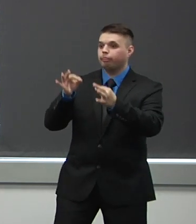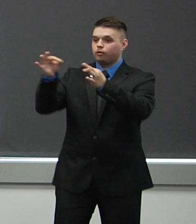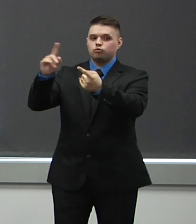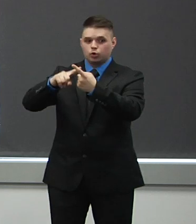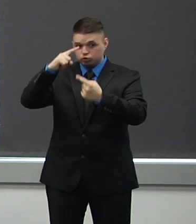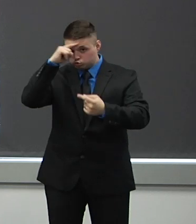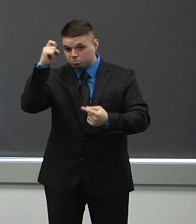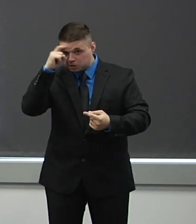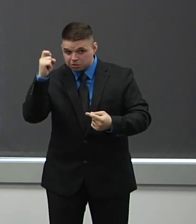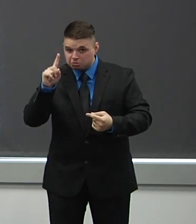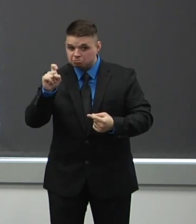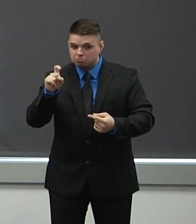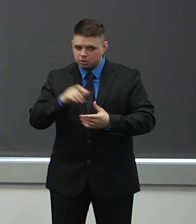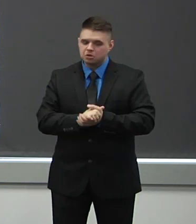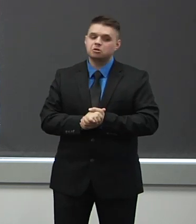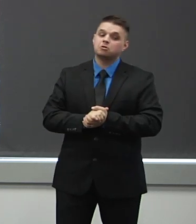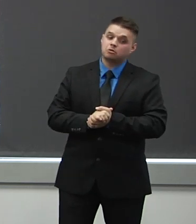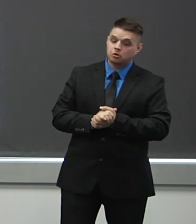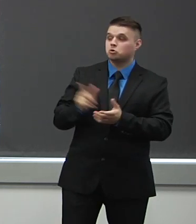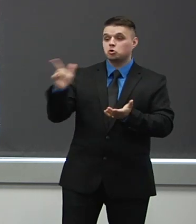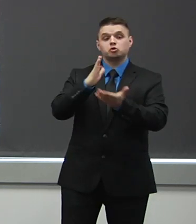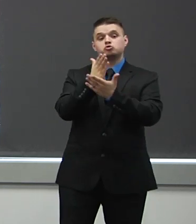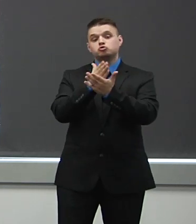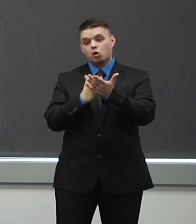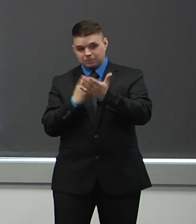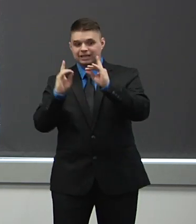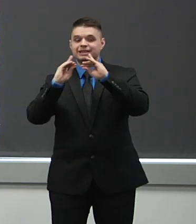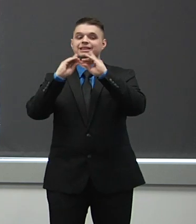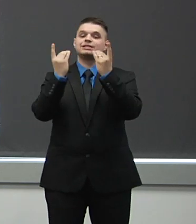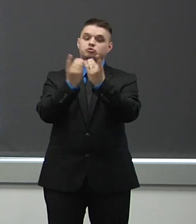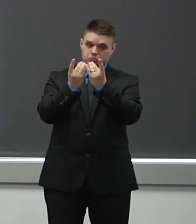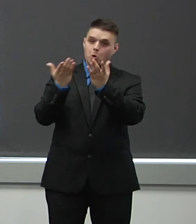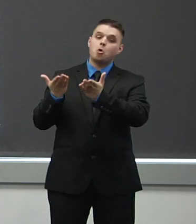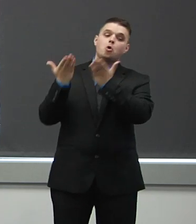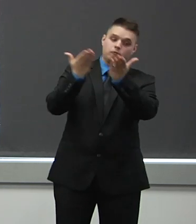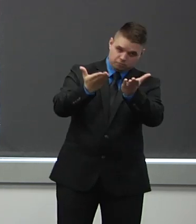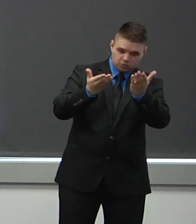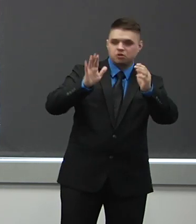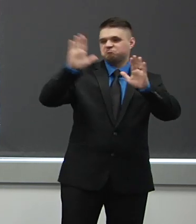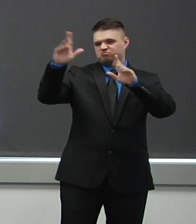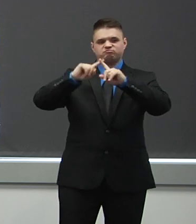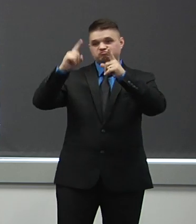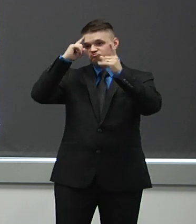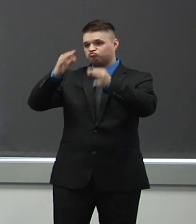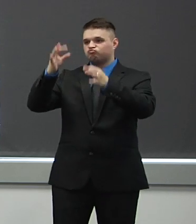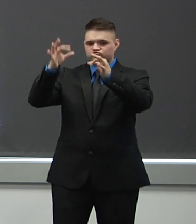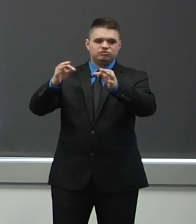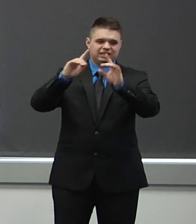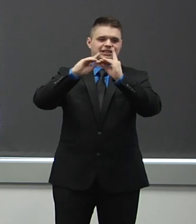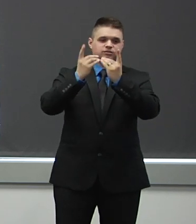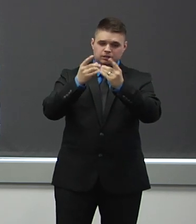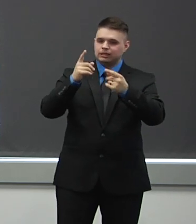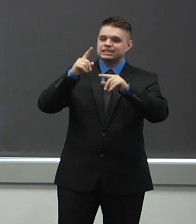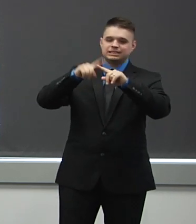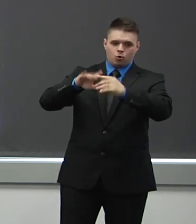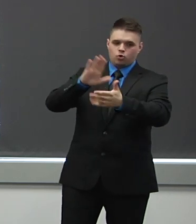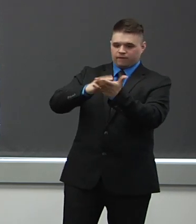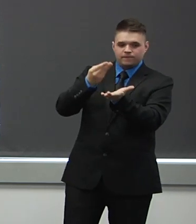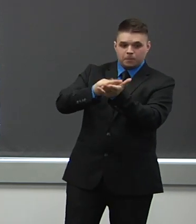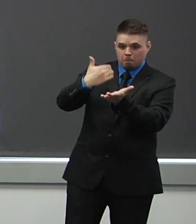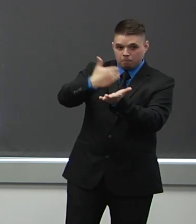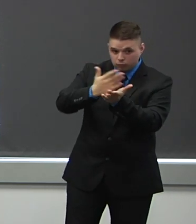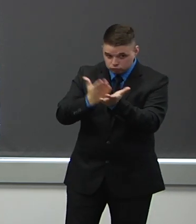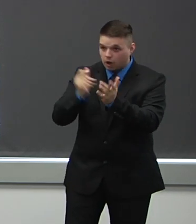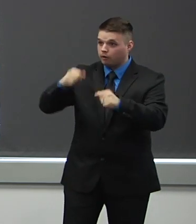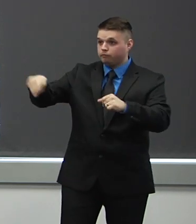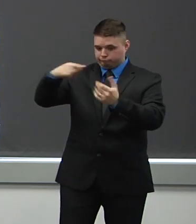be a district by district decision. And some of those are also based on district funding and how they make their decisions. I think